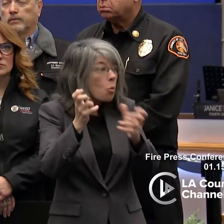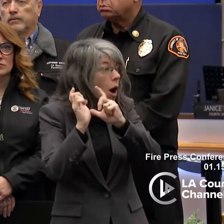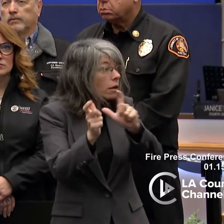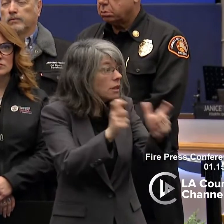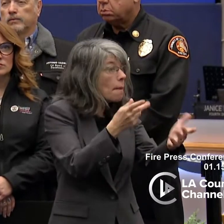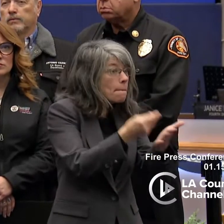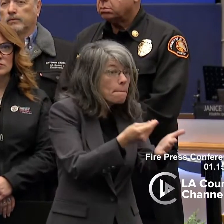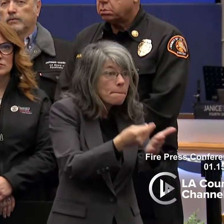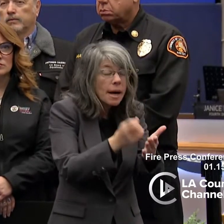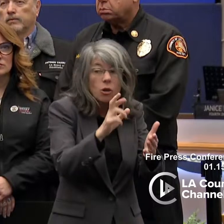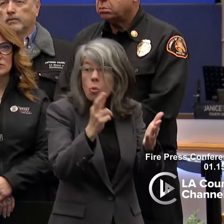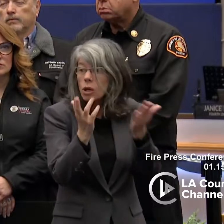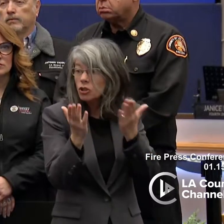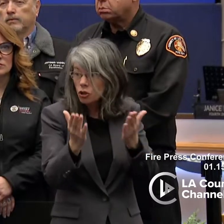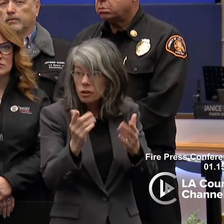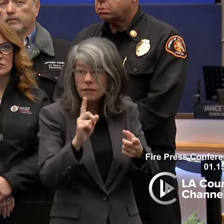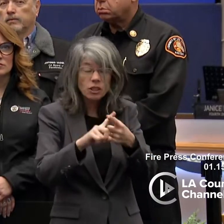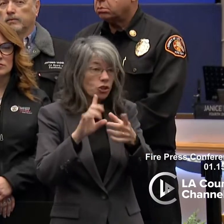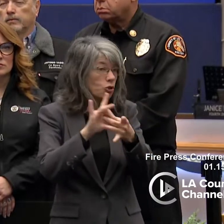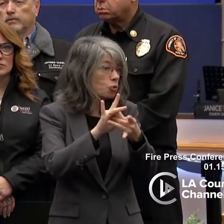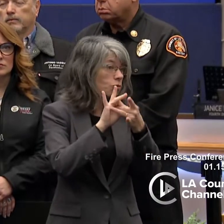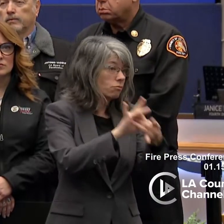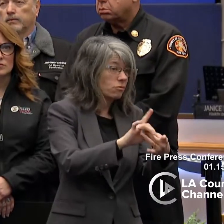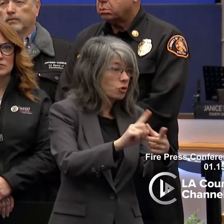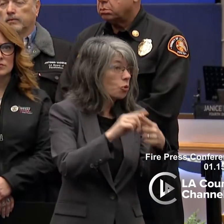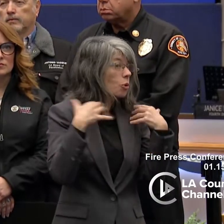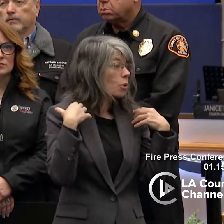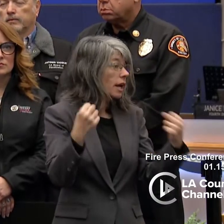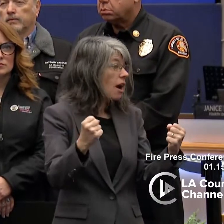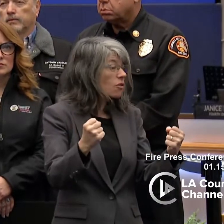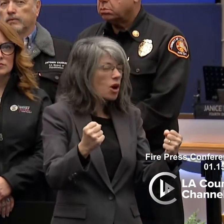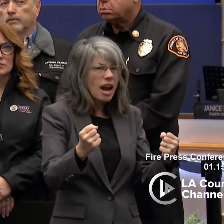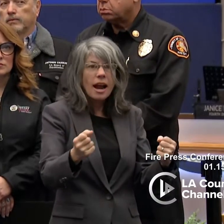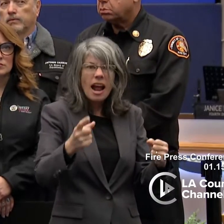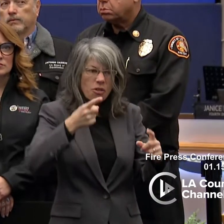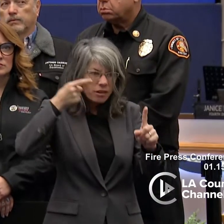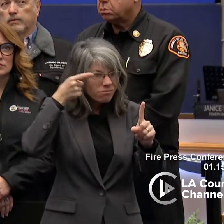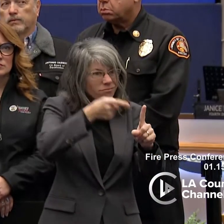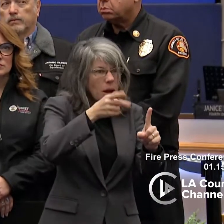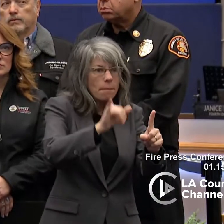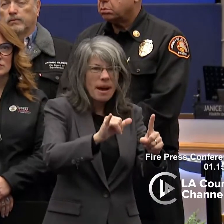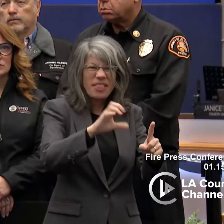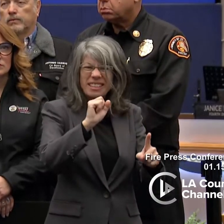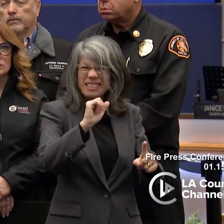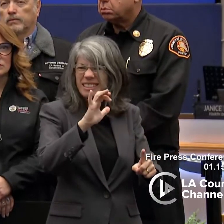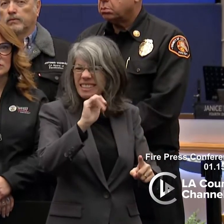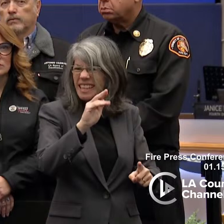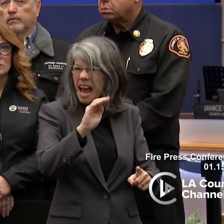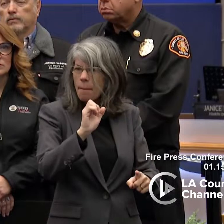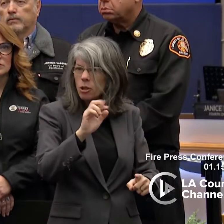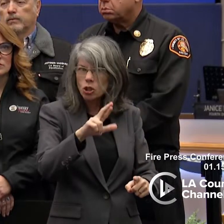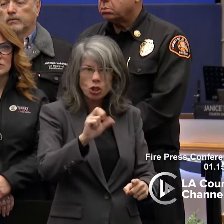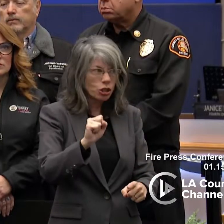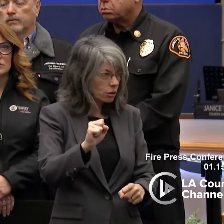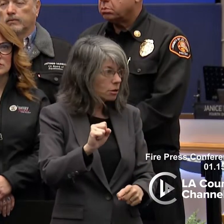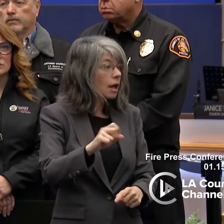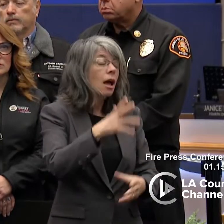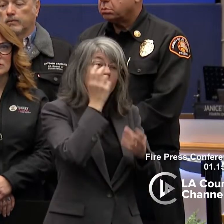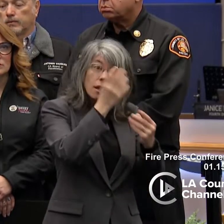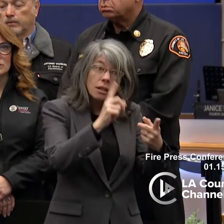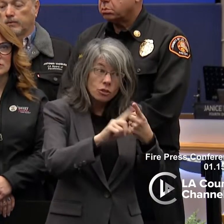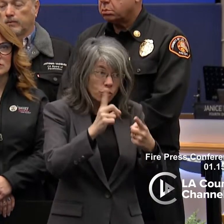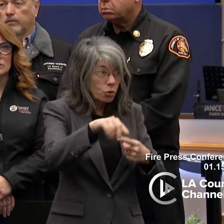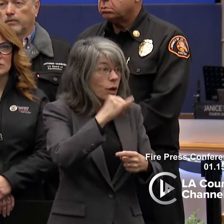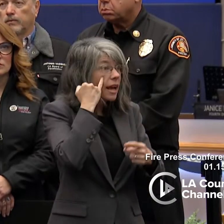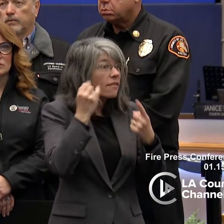donate either money or services to the recovery effort are being targeted by these scammers. My strong message to you is